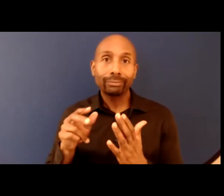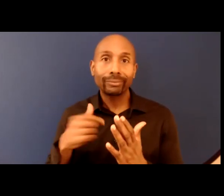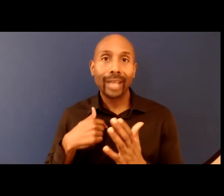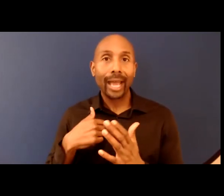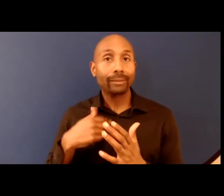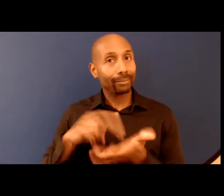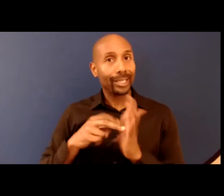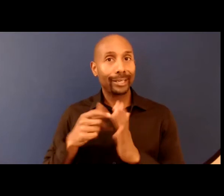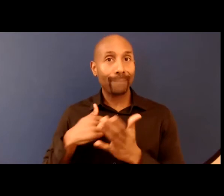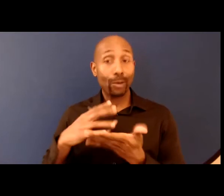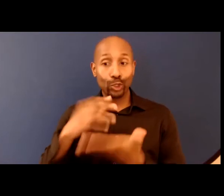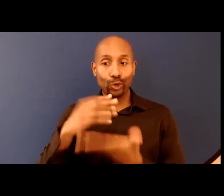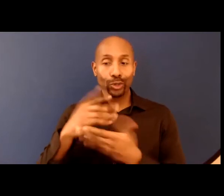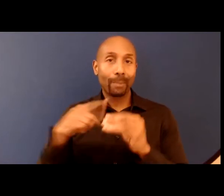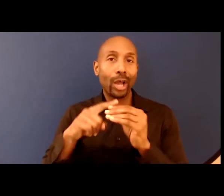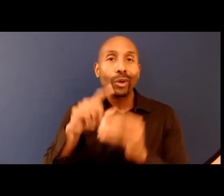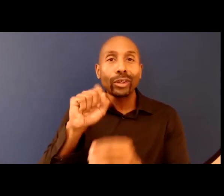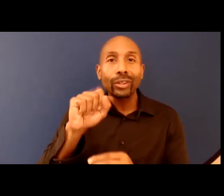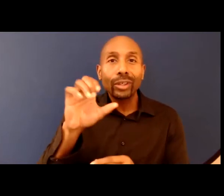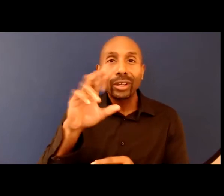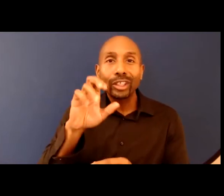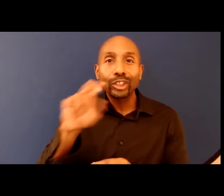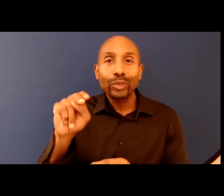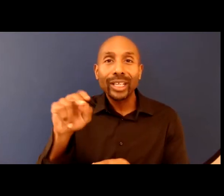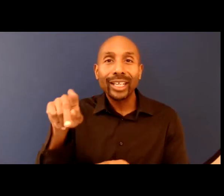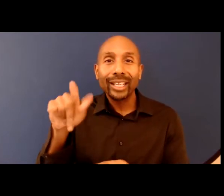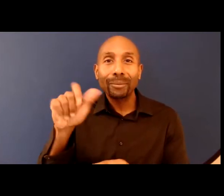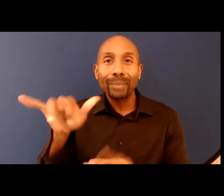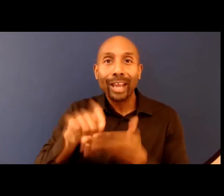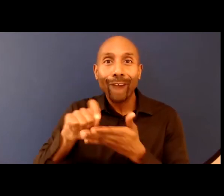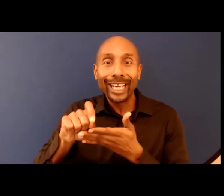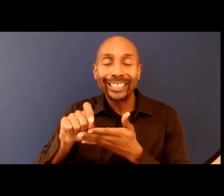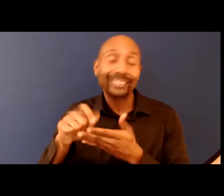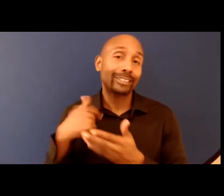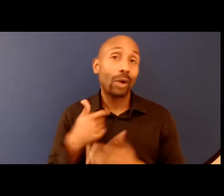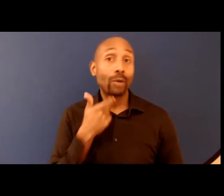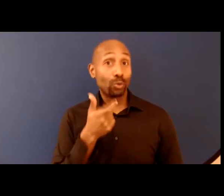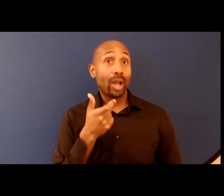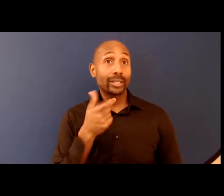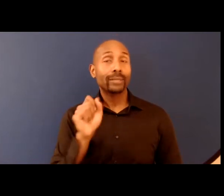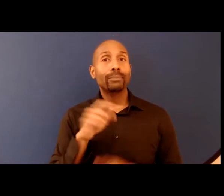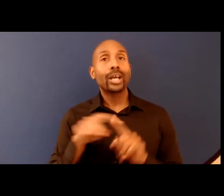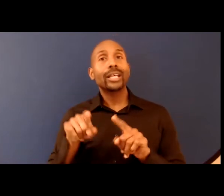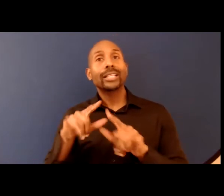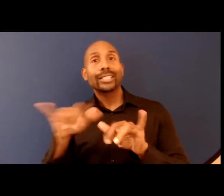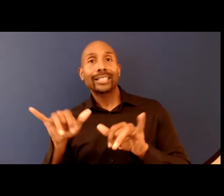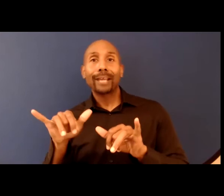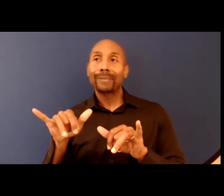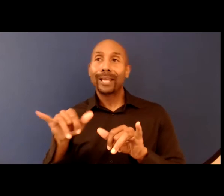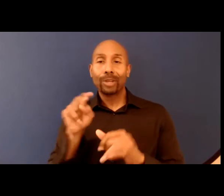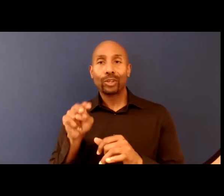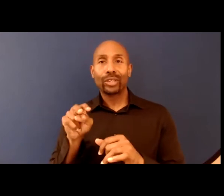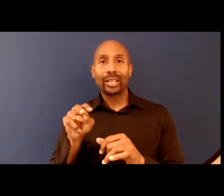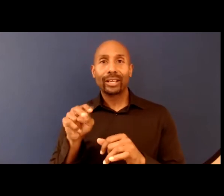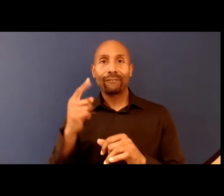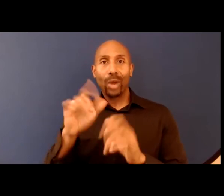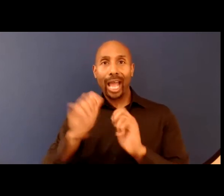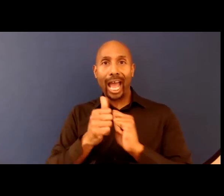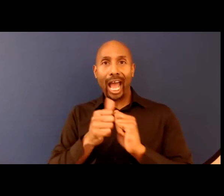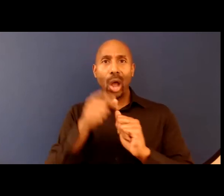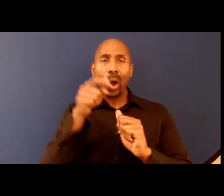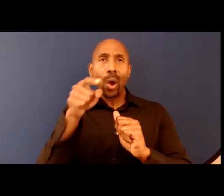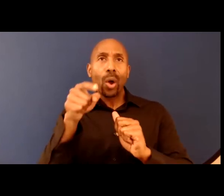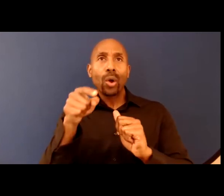only watching this thing and experiencing this thing, but also looking at it in the way of how this narrative is being constructed, how